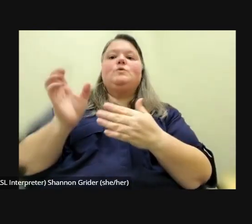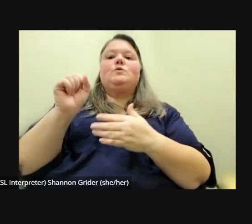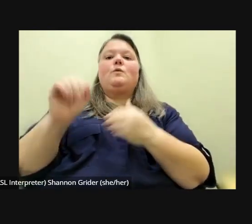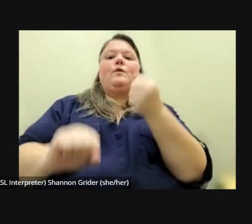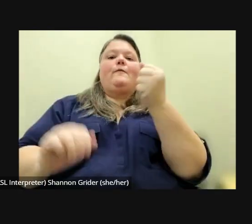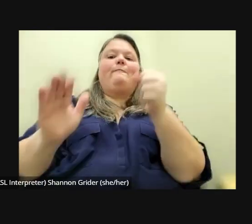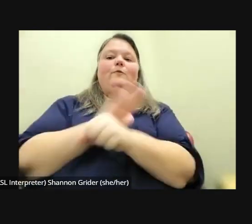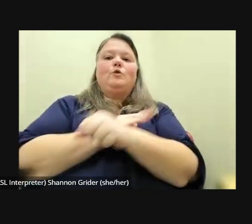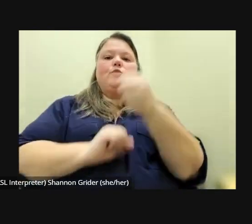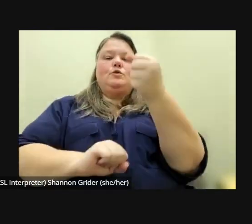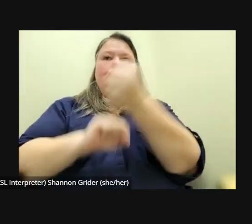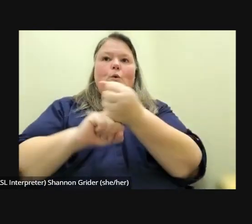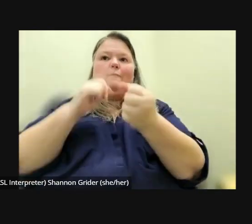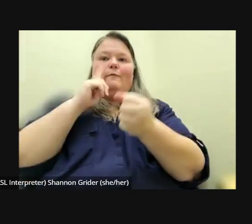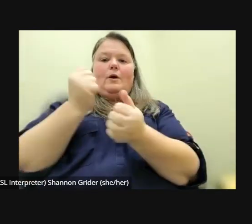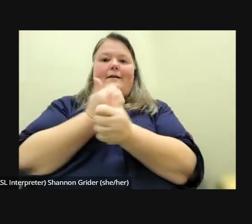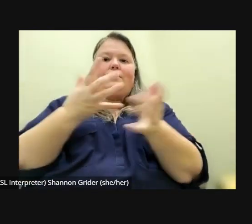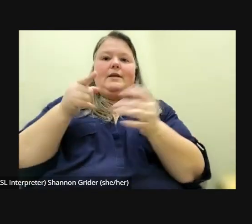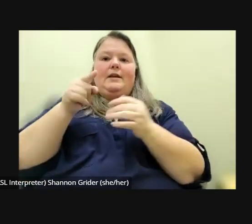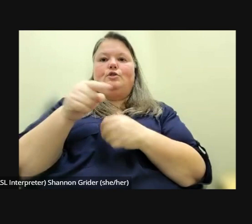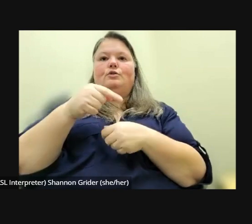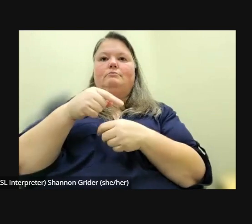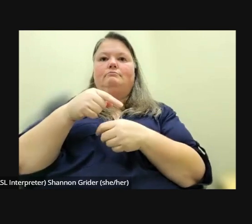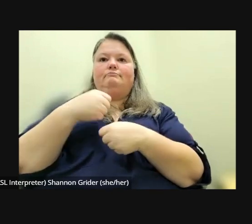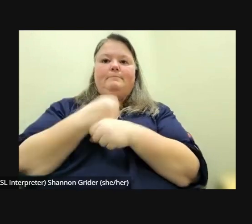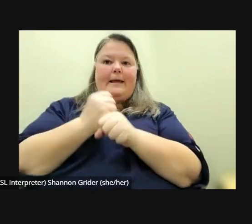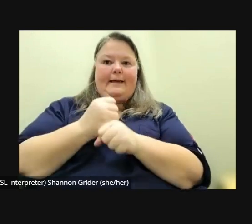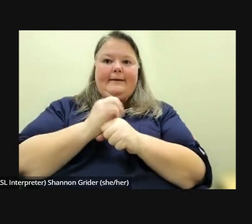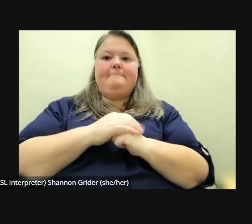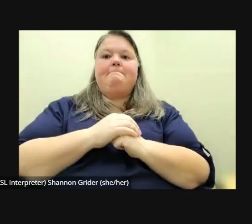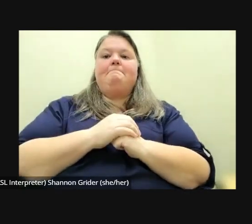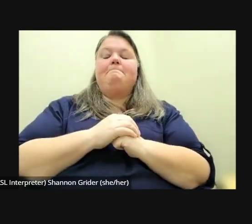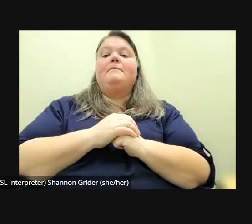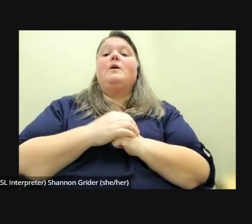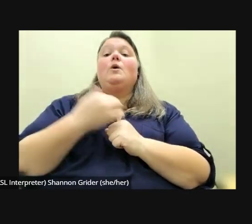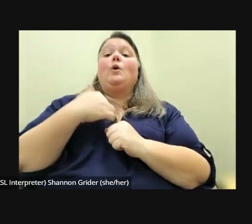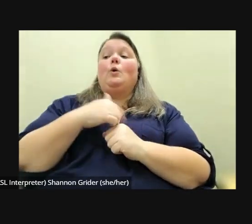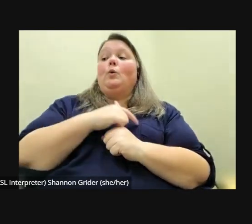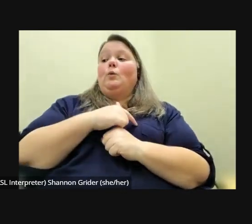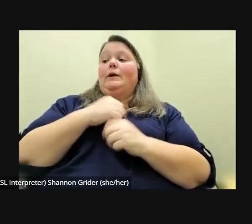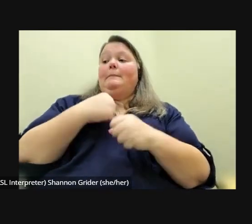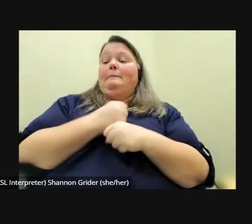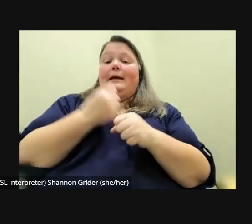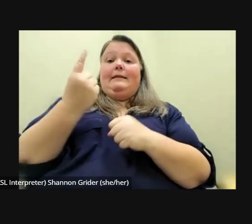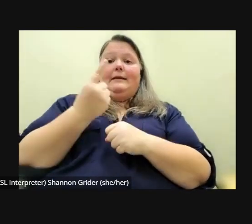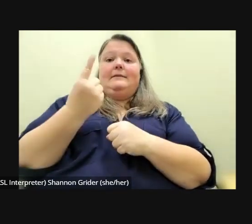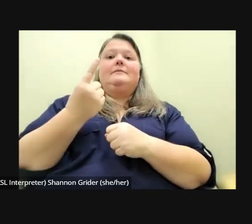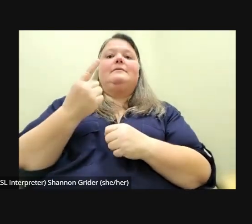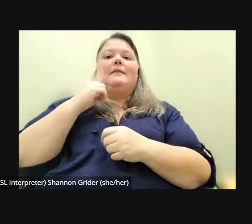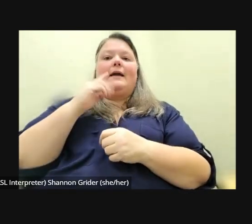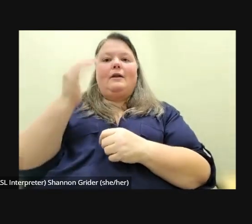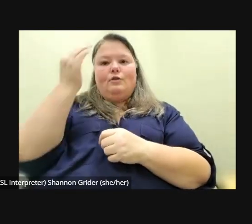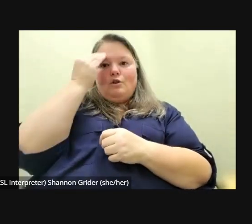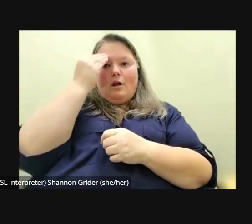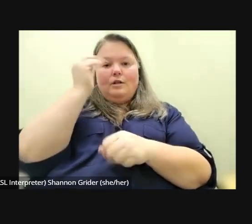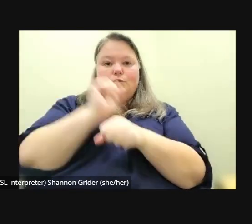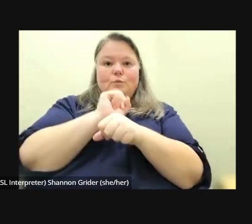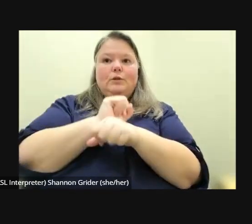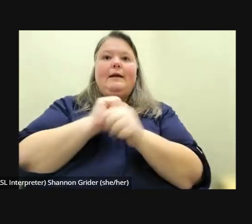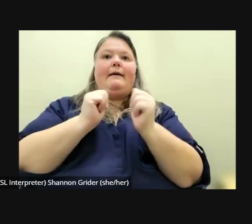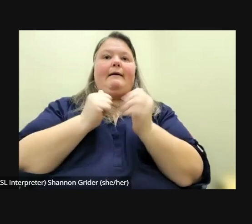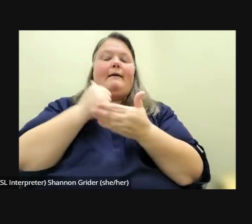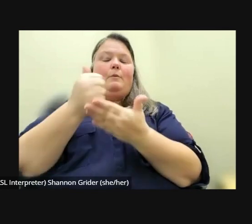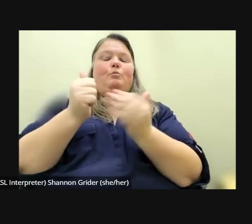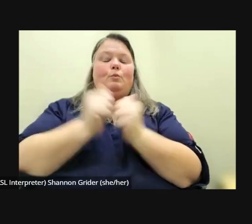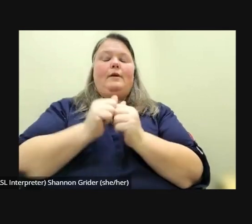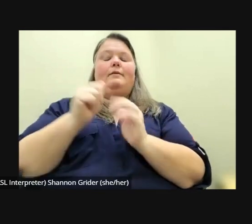are creating. So as we think about things like KnowledgeWorks is there as a policy partner to help with policy agendas, we want that to be